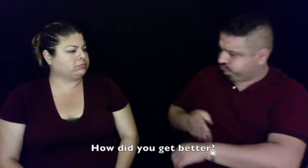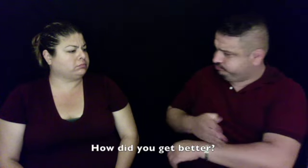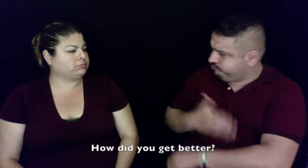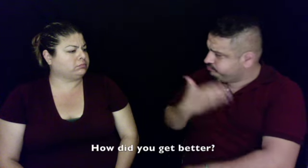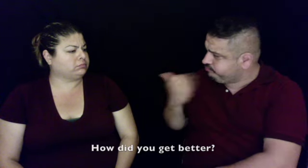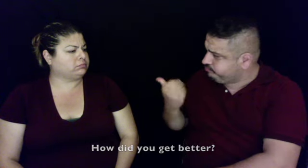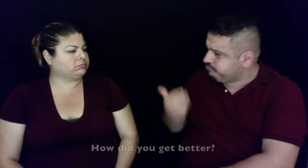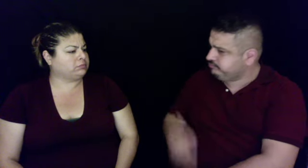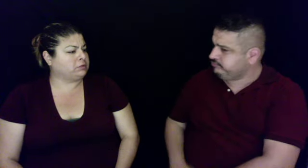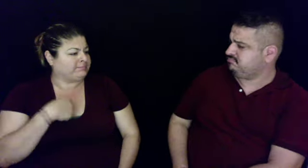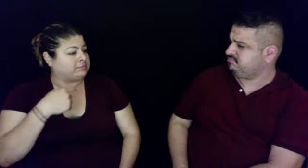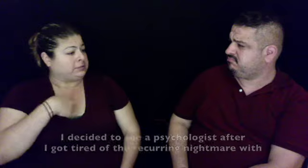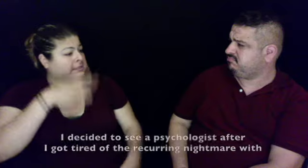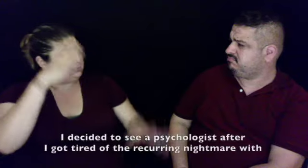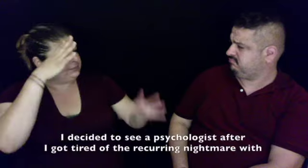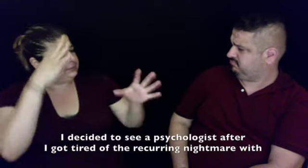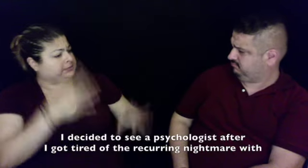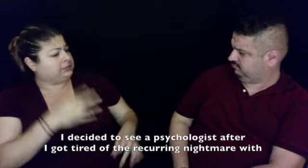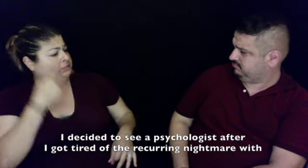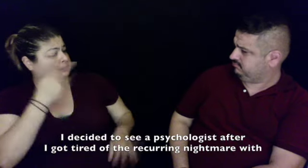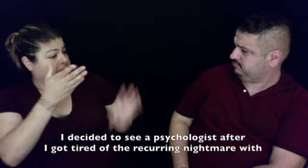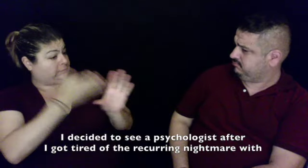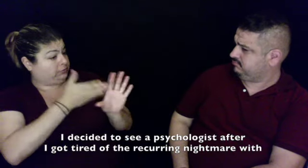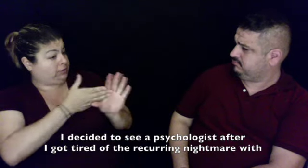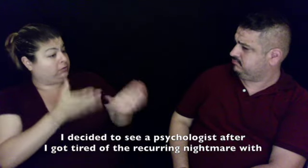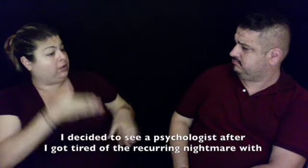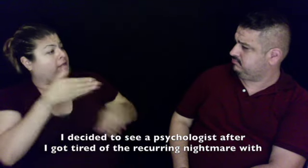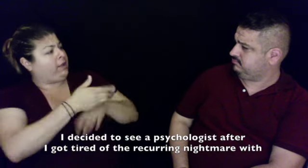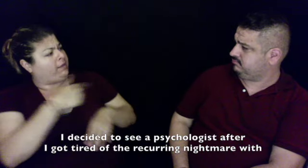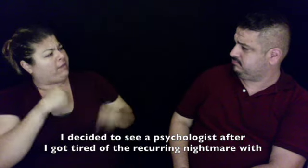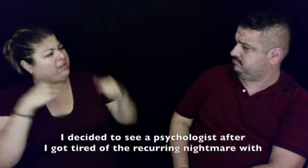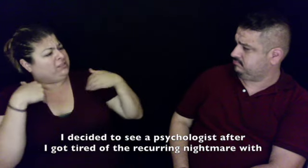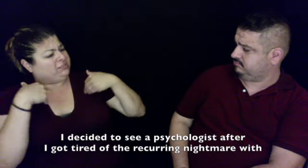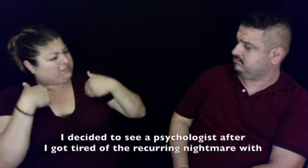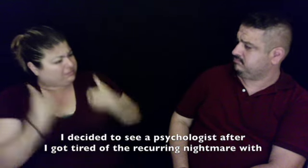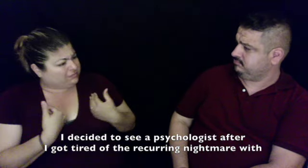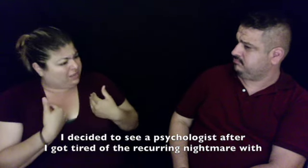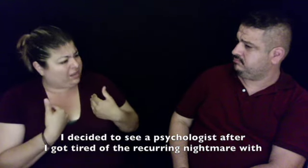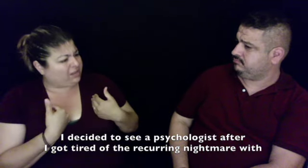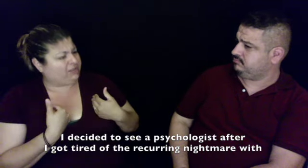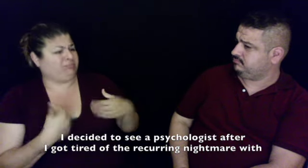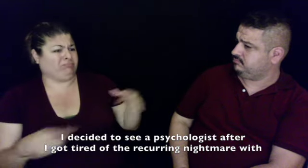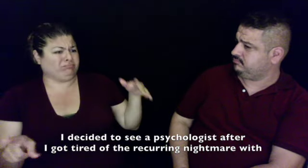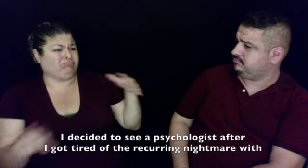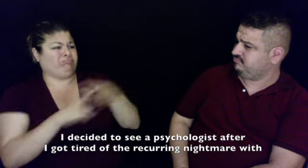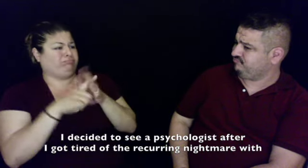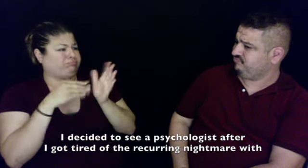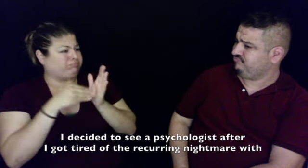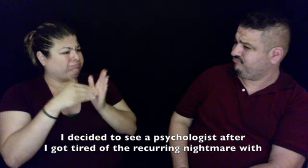How did you get better? I decided to see a psychologist after I got tired of the recurring nightmare